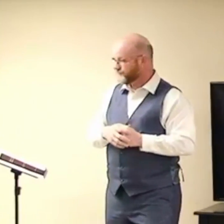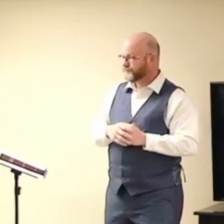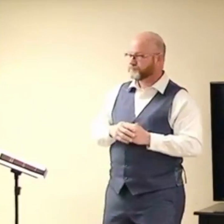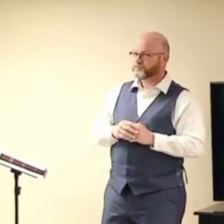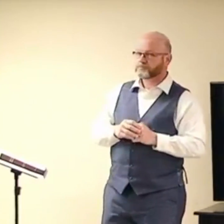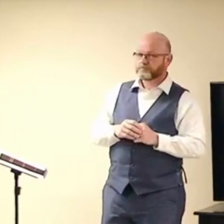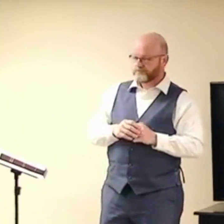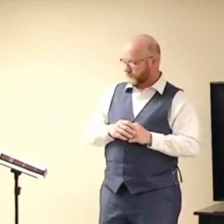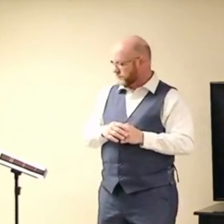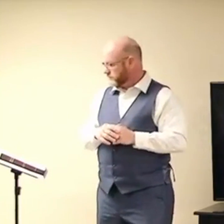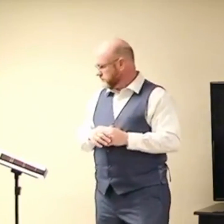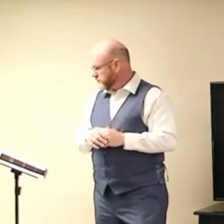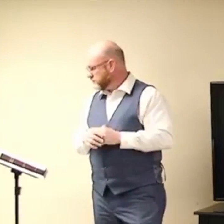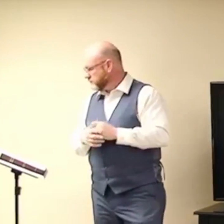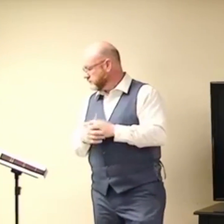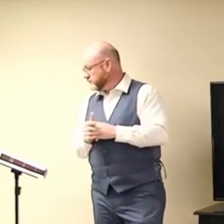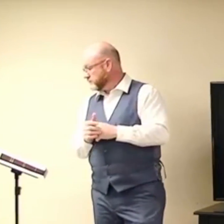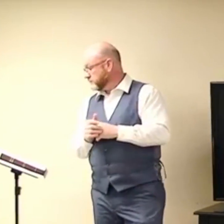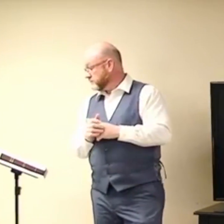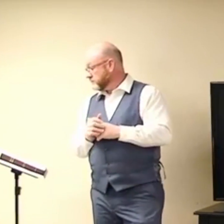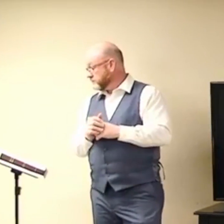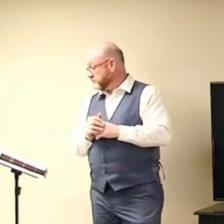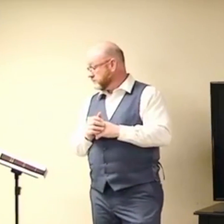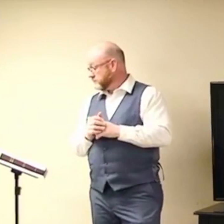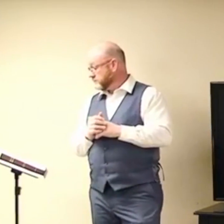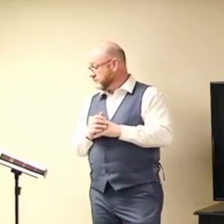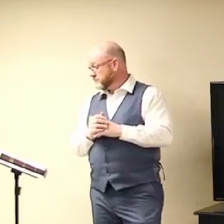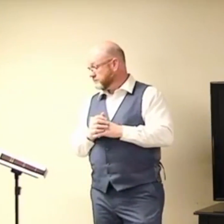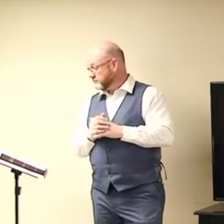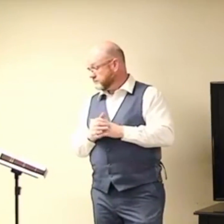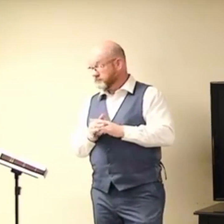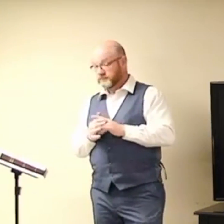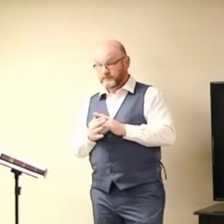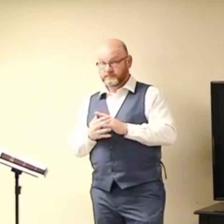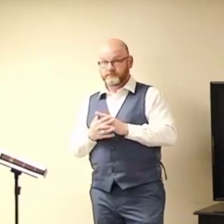creation. Likewise, they're visible through Christ's miracles.